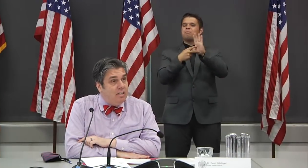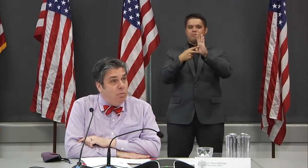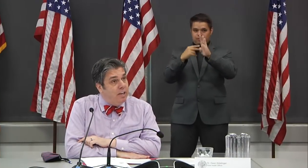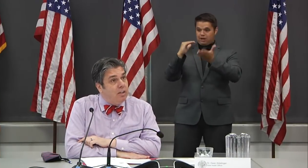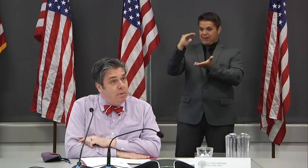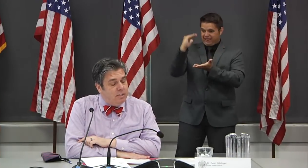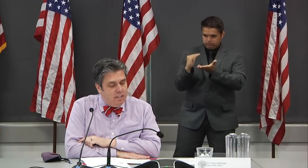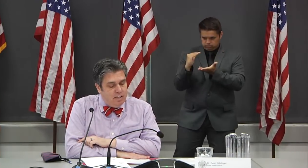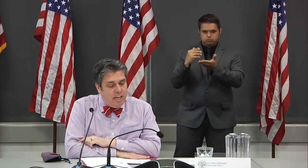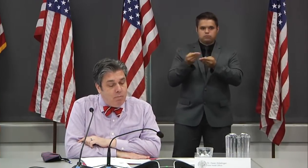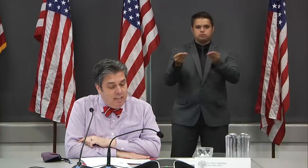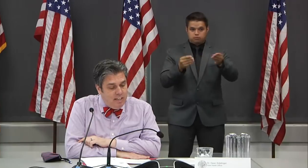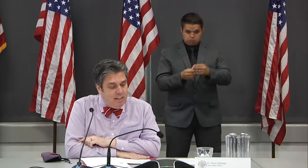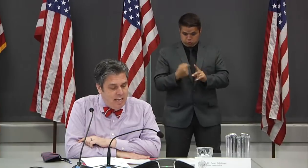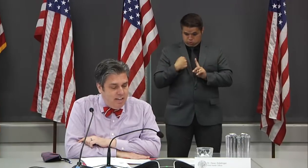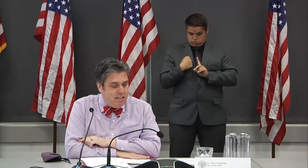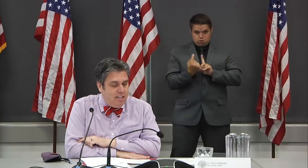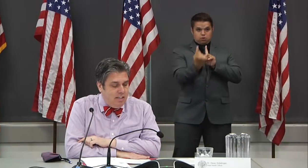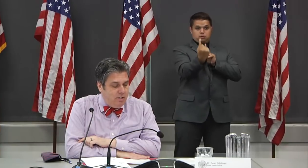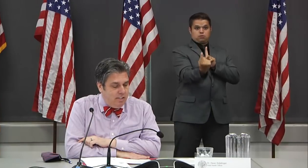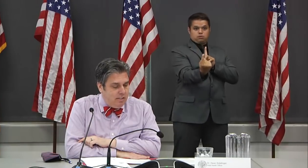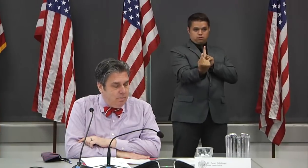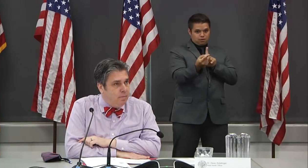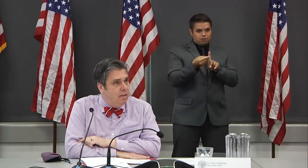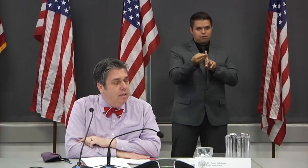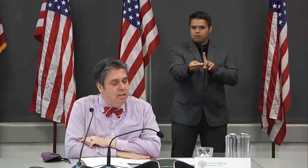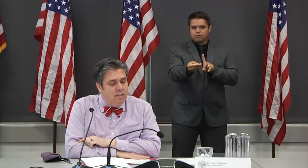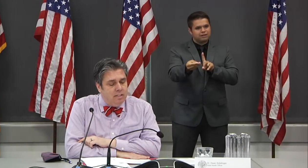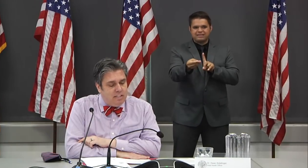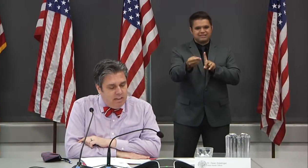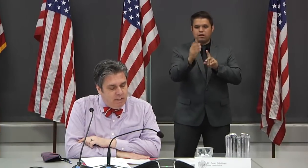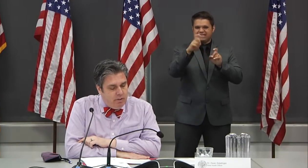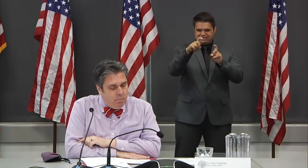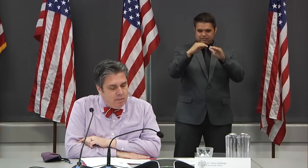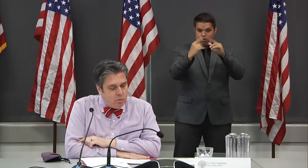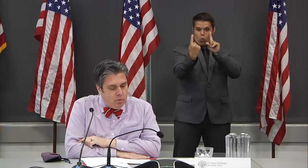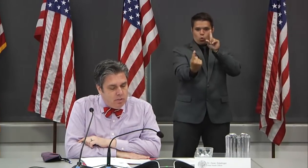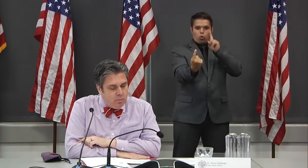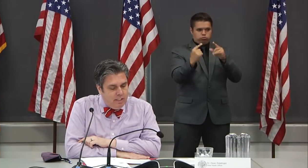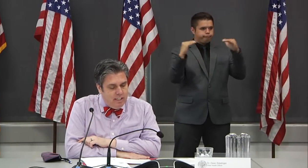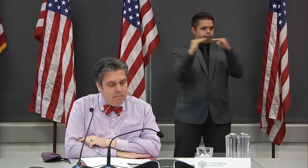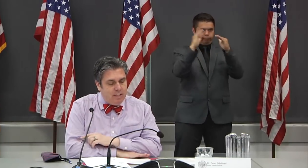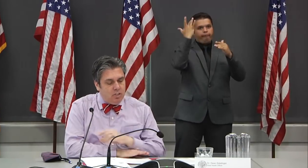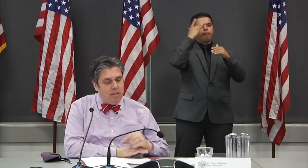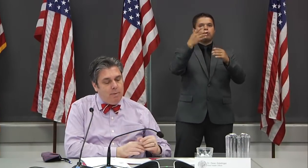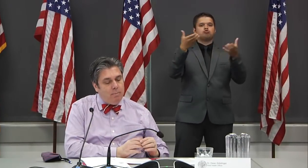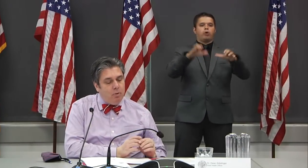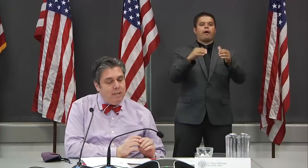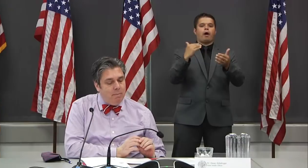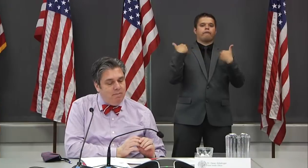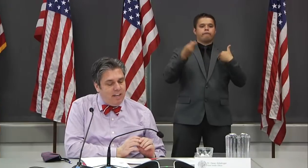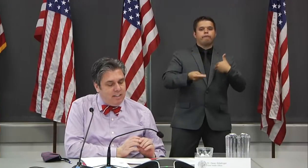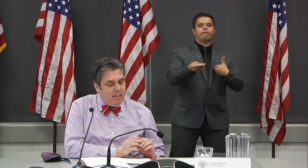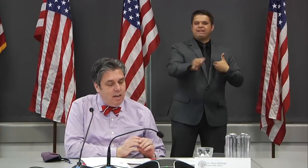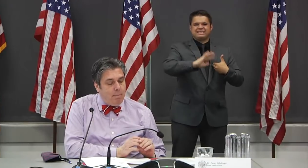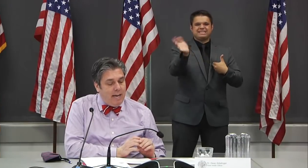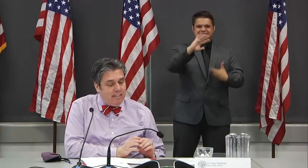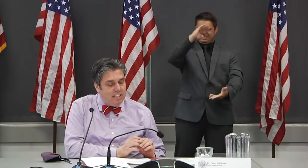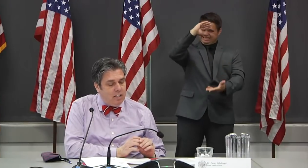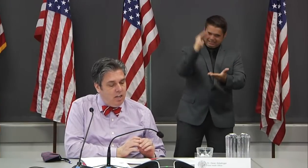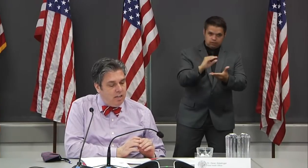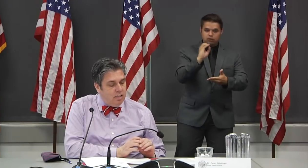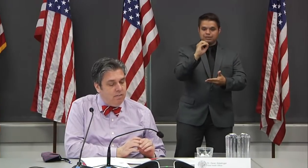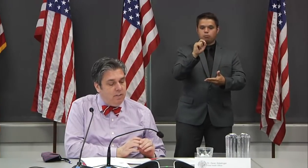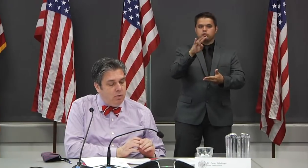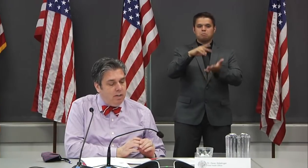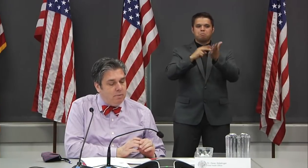it on to 1 other person, and we need that to decrease. To safely reopen schools, we need to make sure that people who become infected are passing